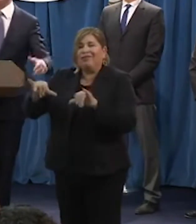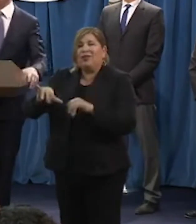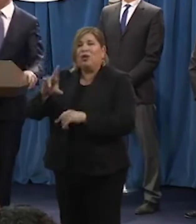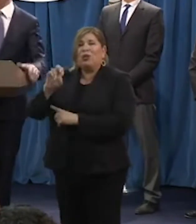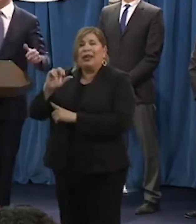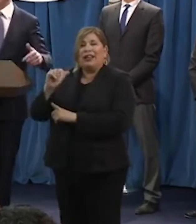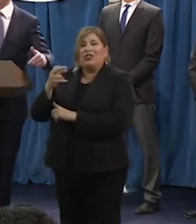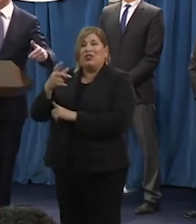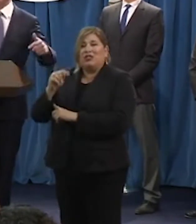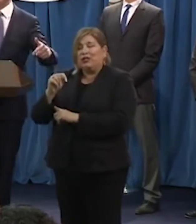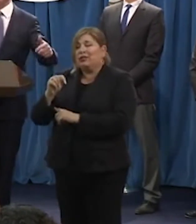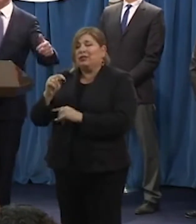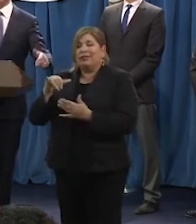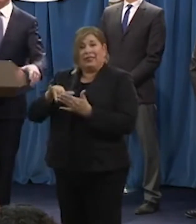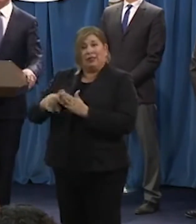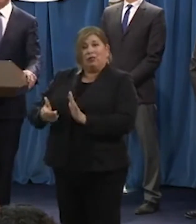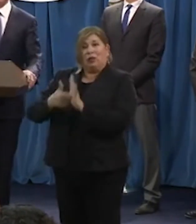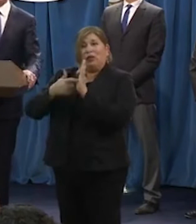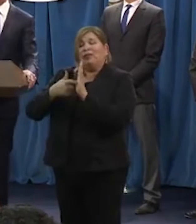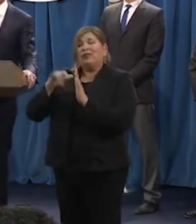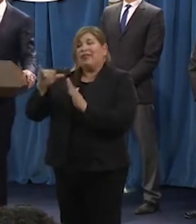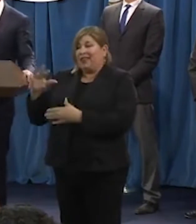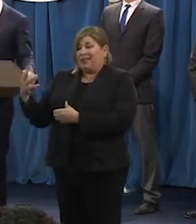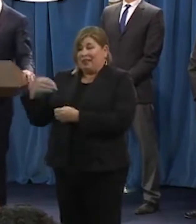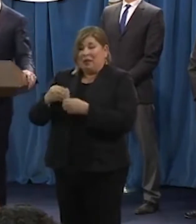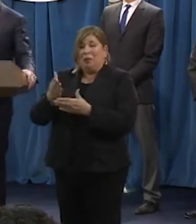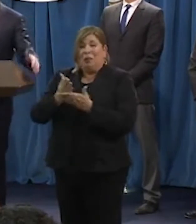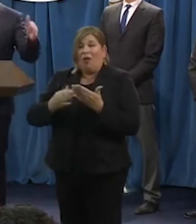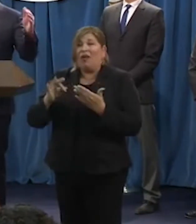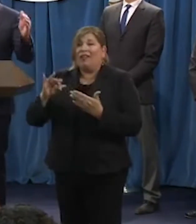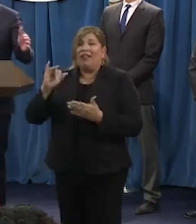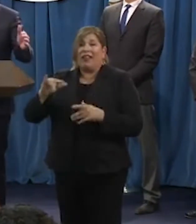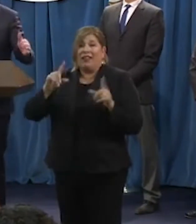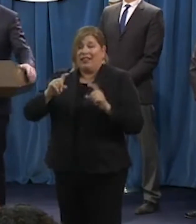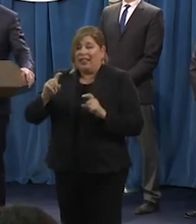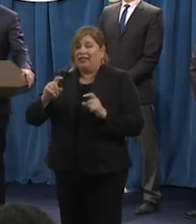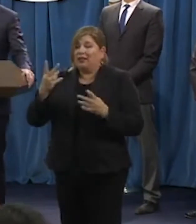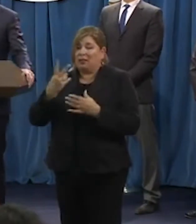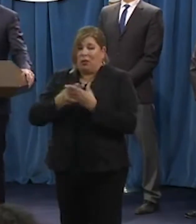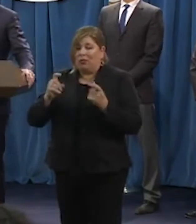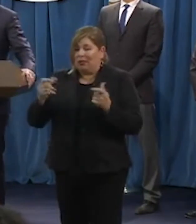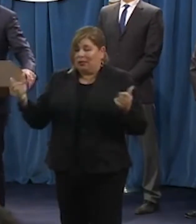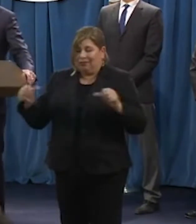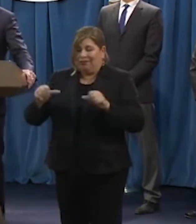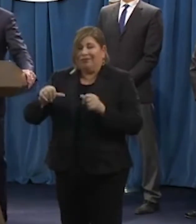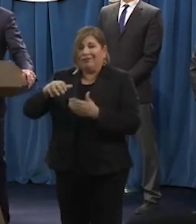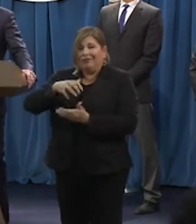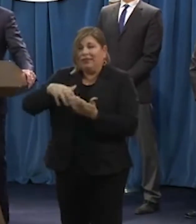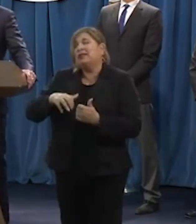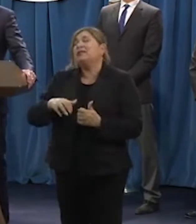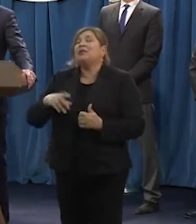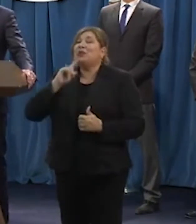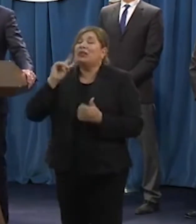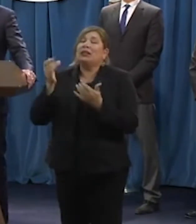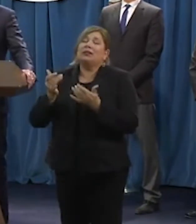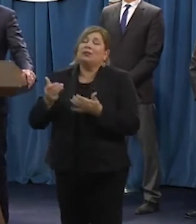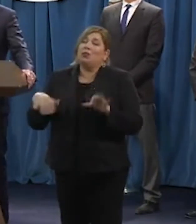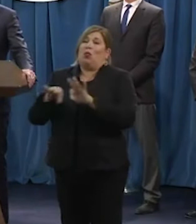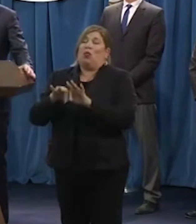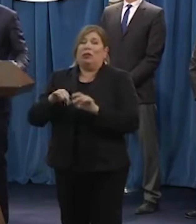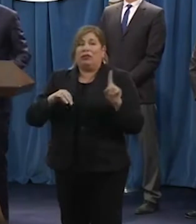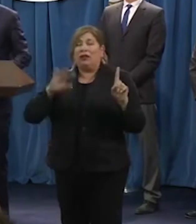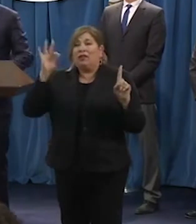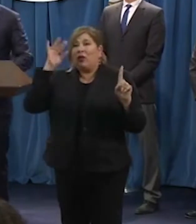the chemicals, the solutions that are components of the broader test. This is imperative that the federal government